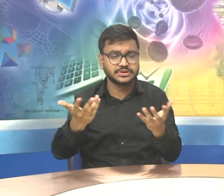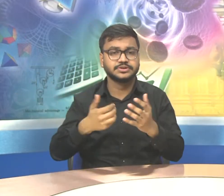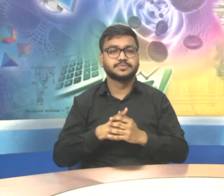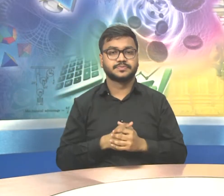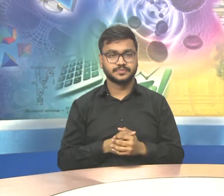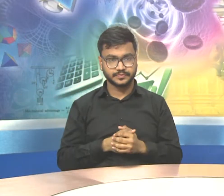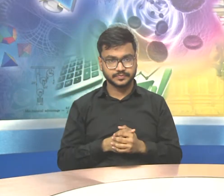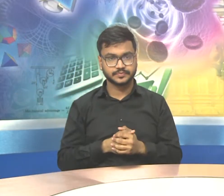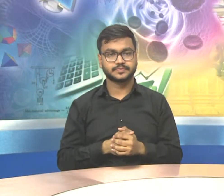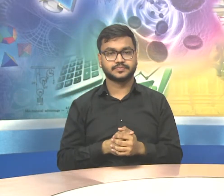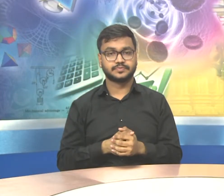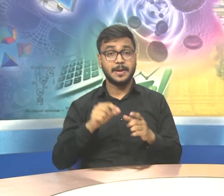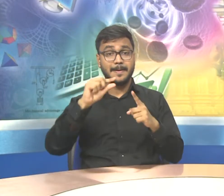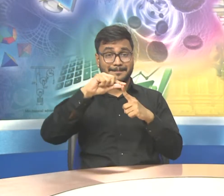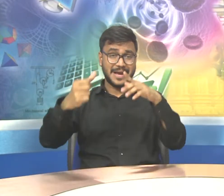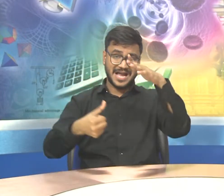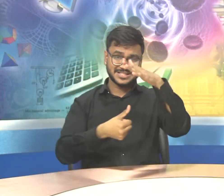Election procedure.